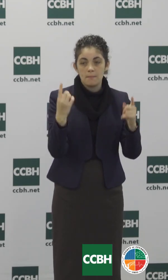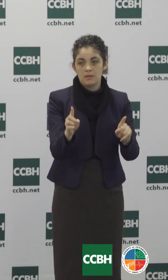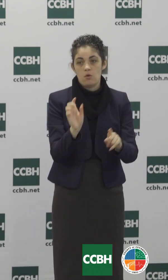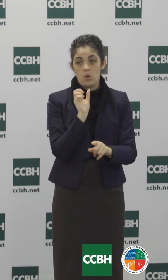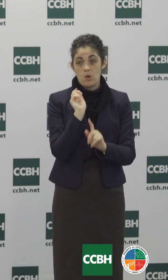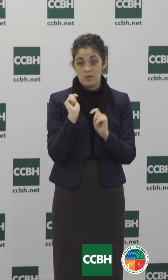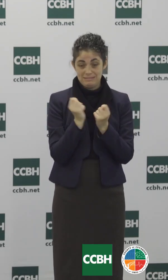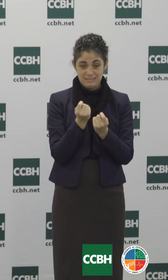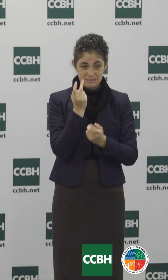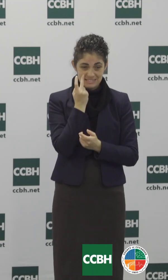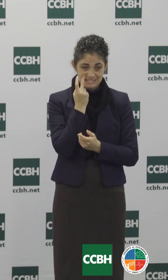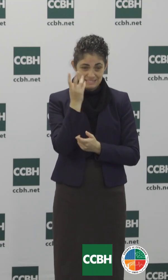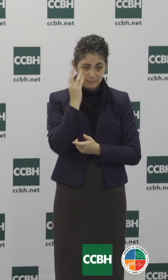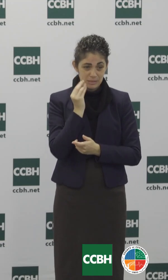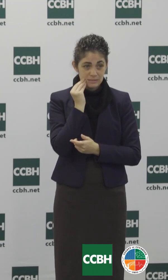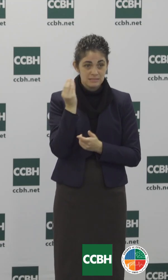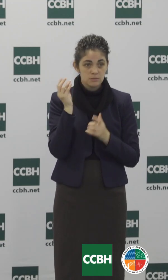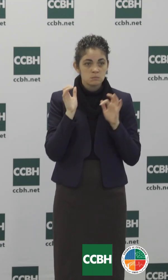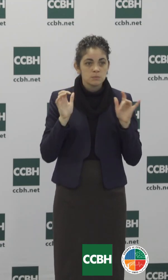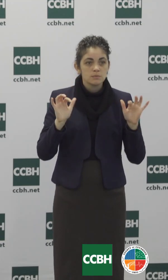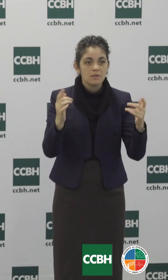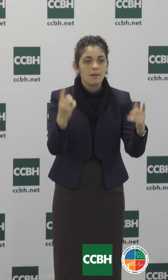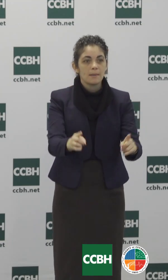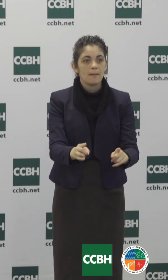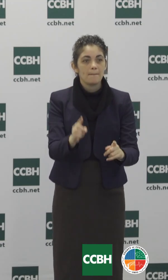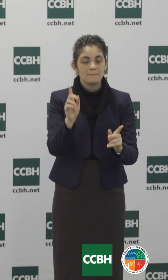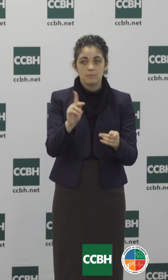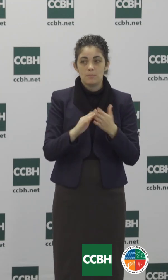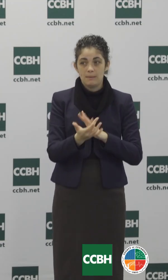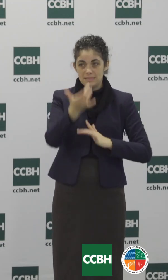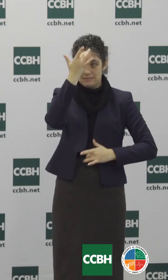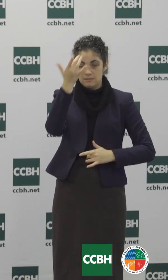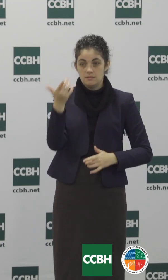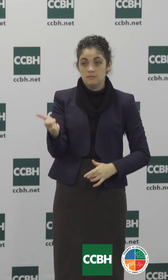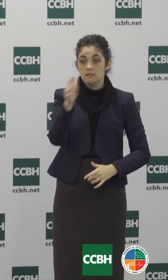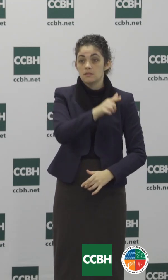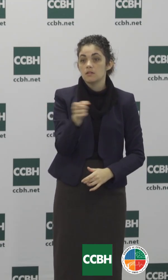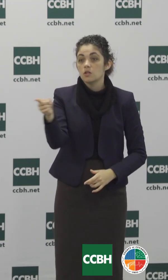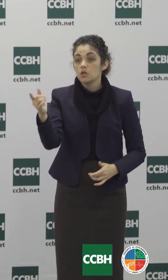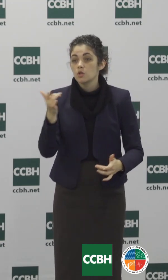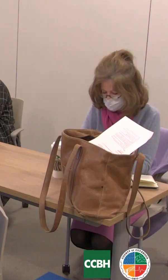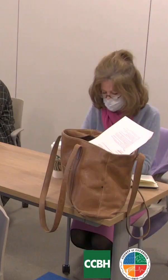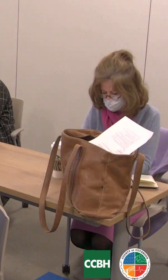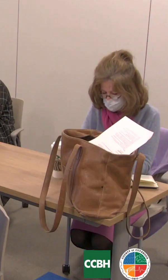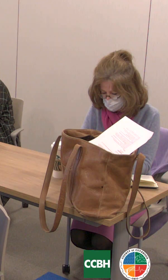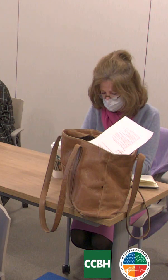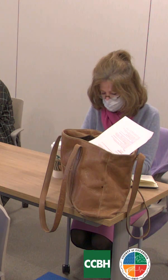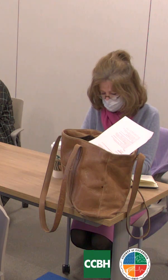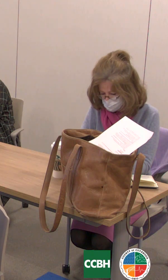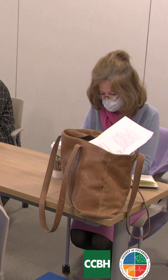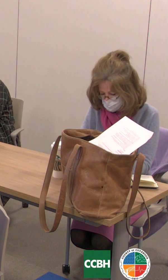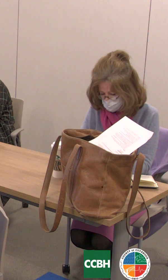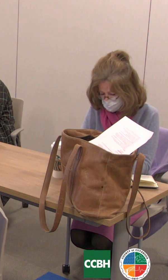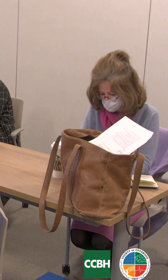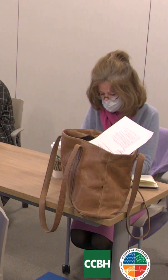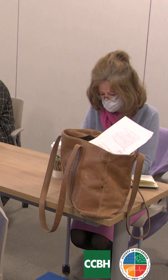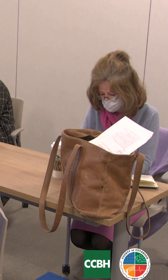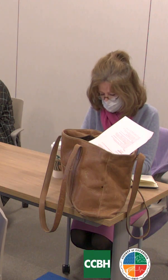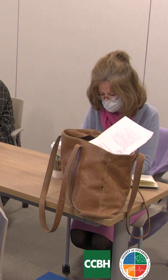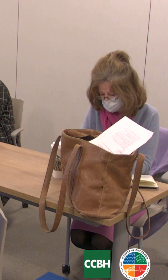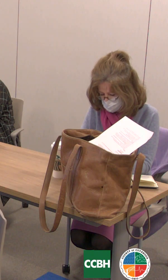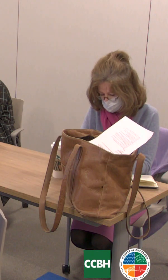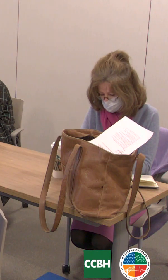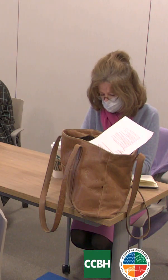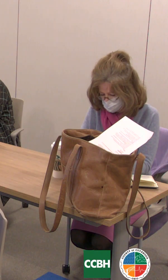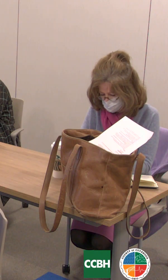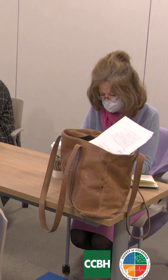sees transmission, and our team still sees people who are ill. Are you concerned that May 1st is too early? I'm gonna let Terry finish, and